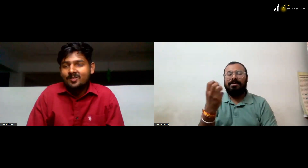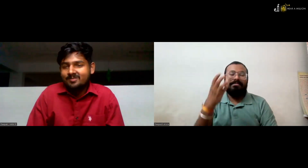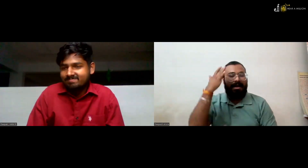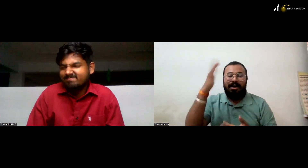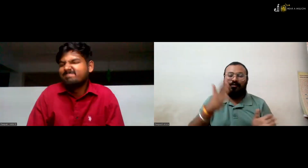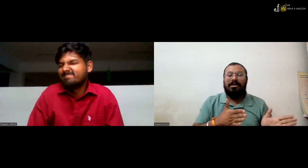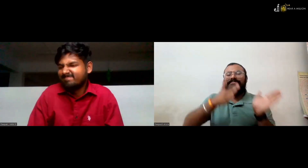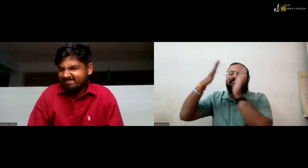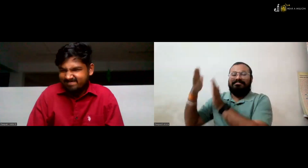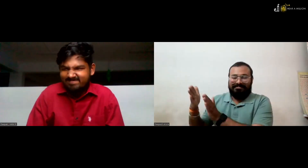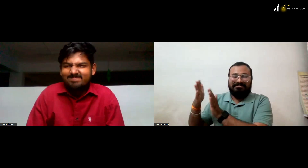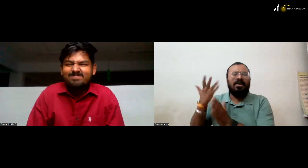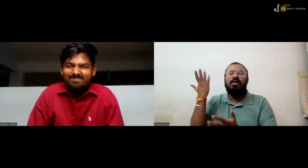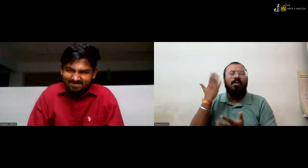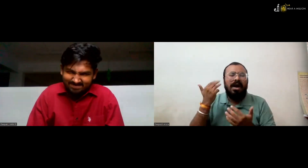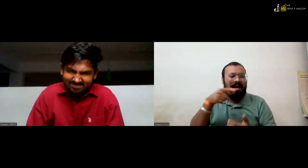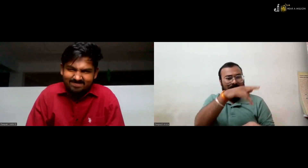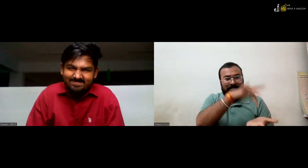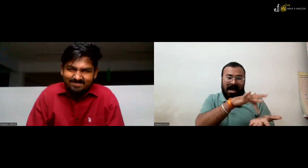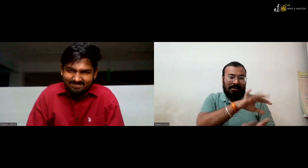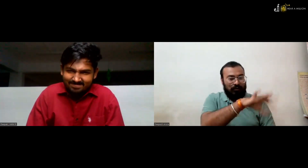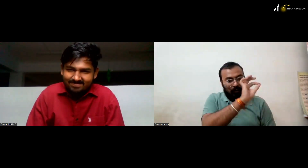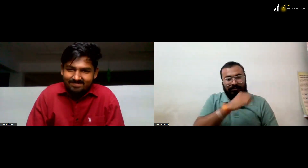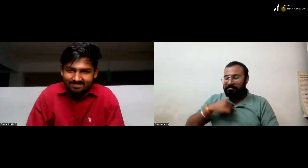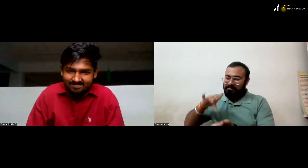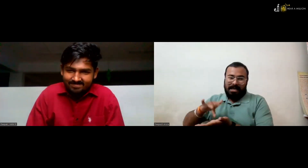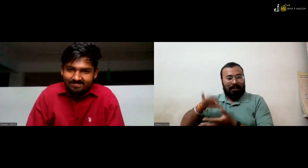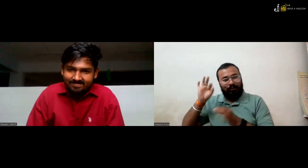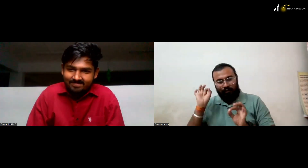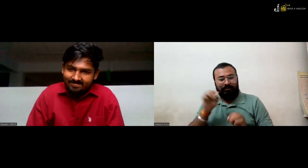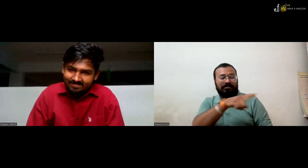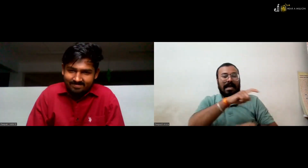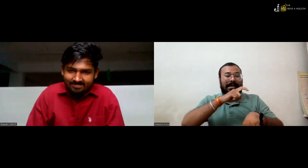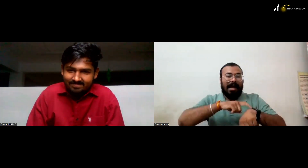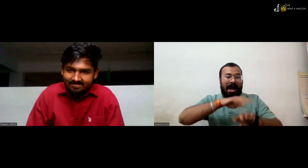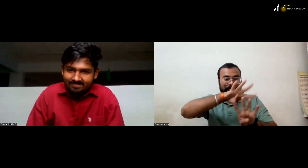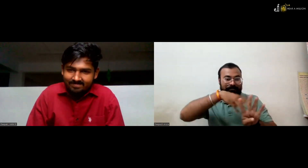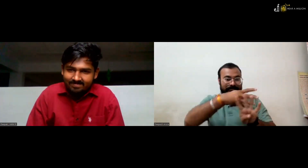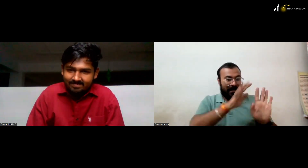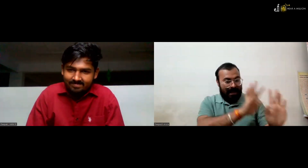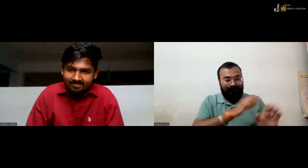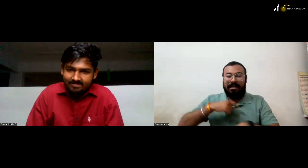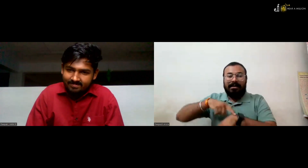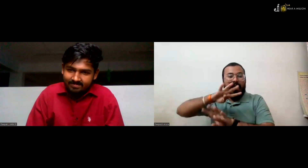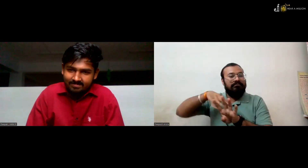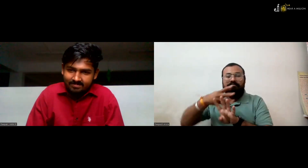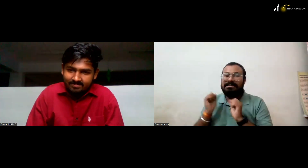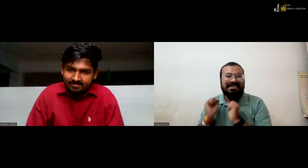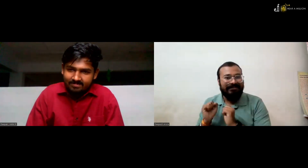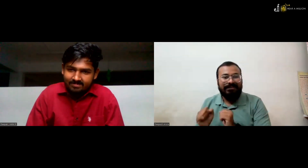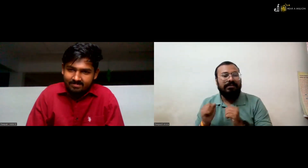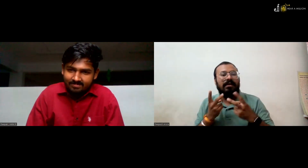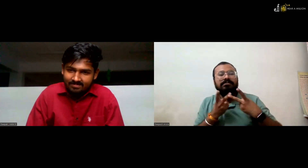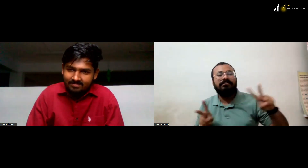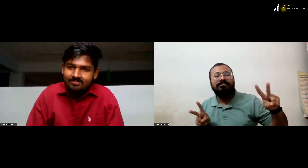cancelled plans, you can say. So we were also postponing our programs, that we can further postpone it for 1 month